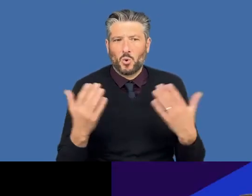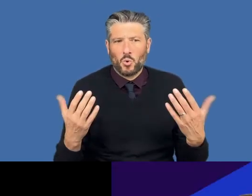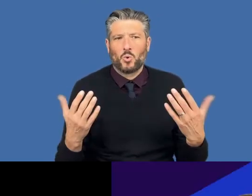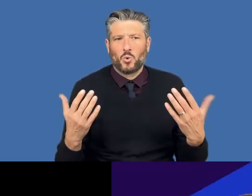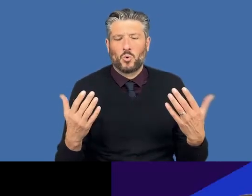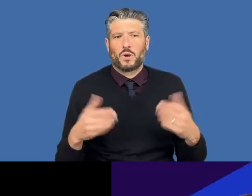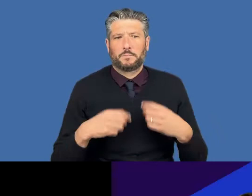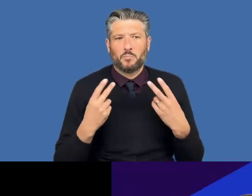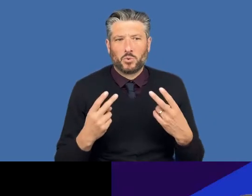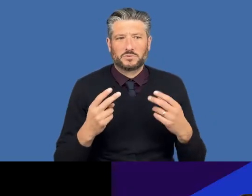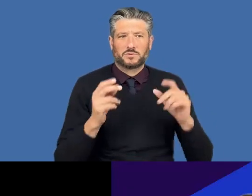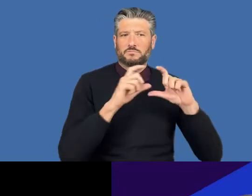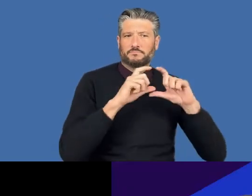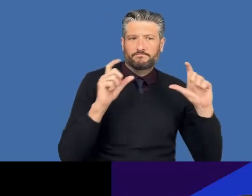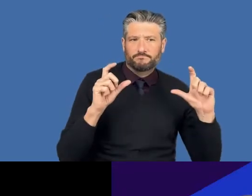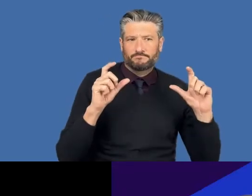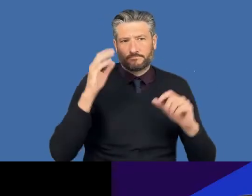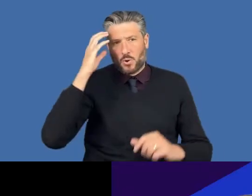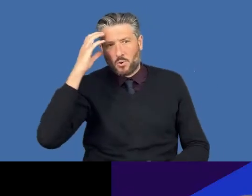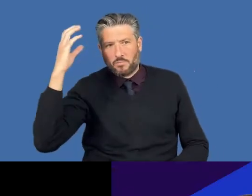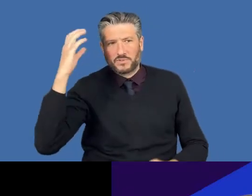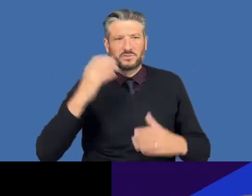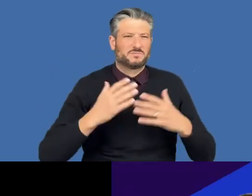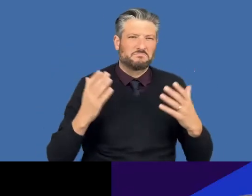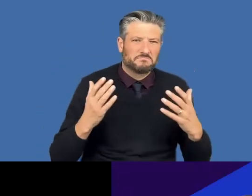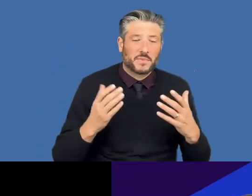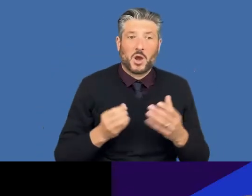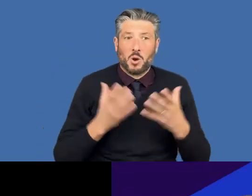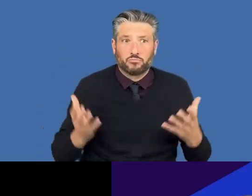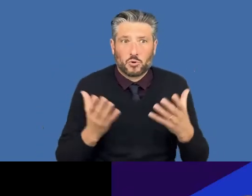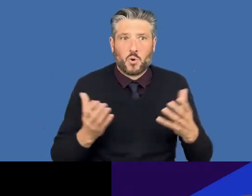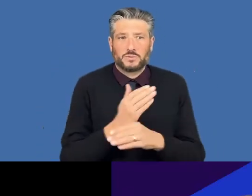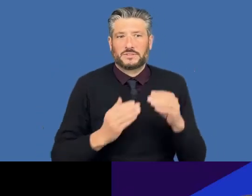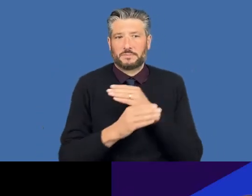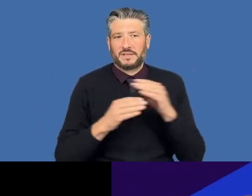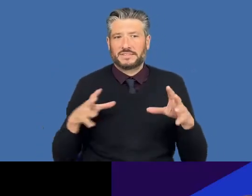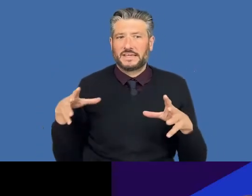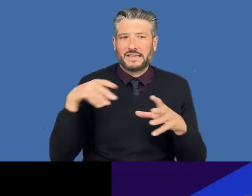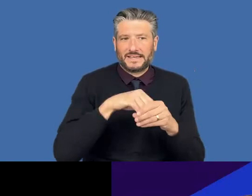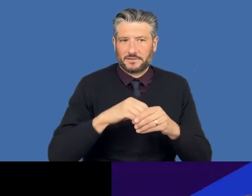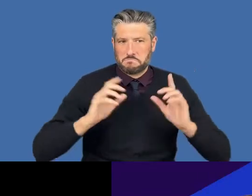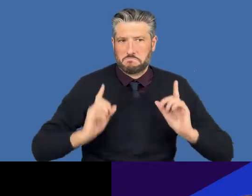actor in a wider context, in a more comprehensive picture, because obviously